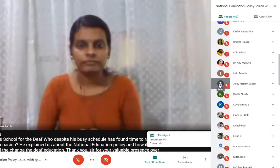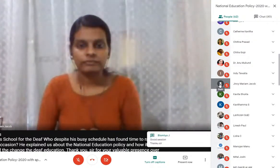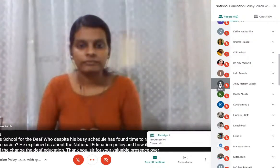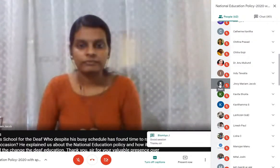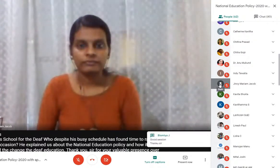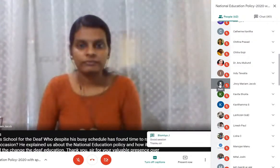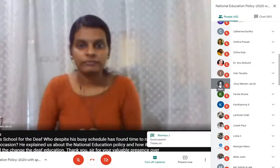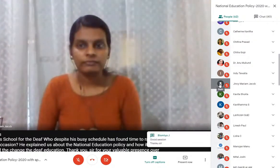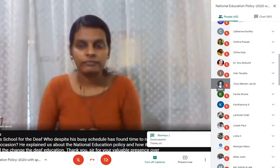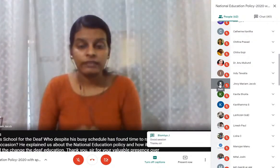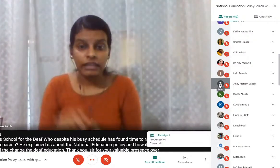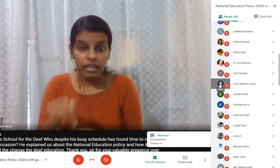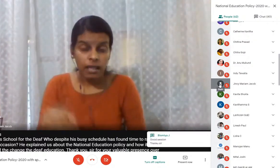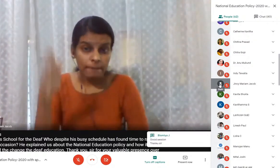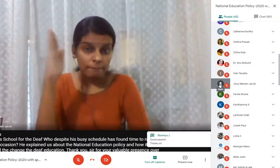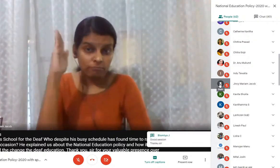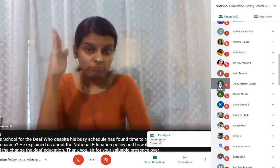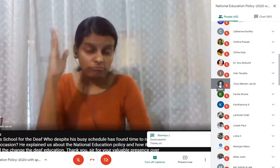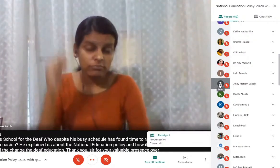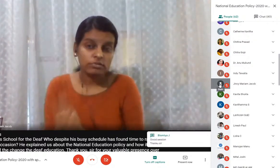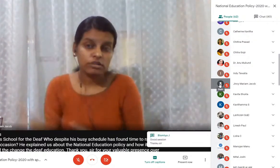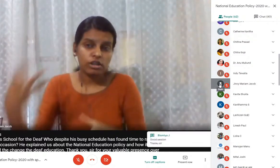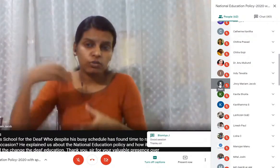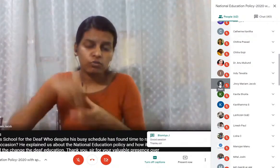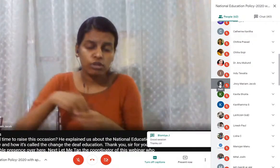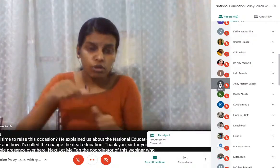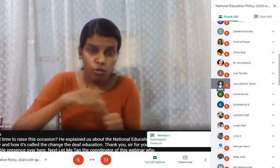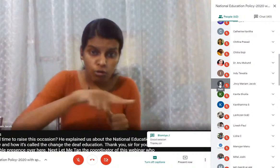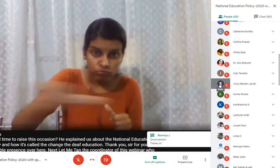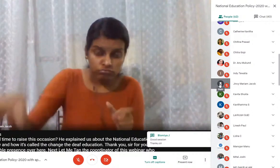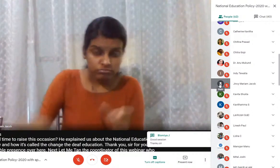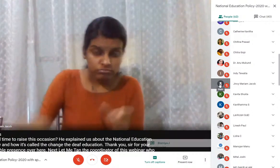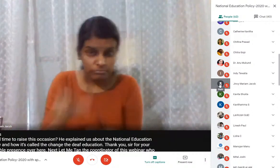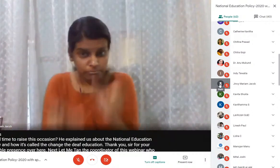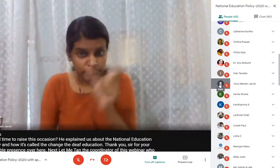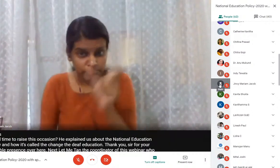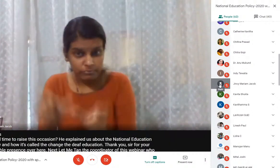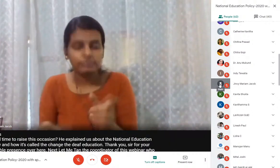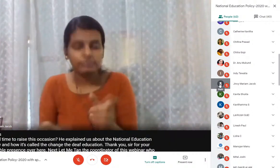joined this webinar and making it a big success. Thank you all.